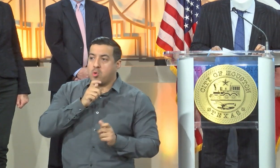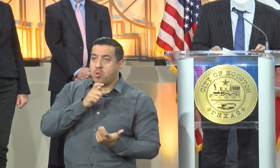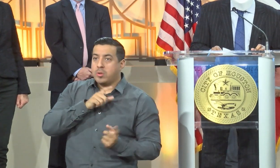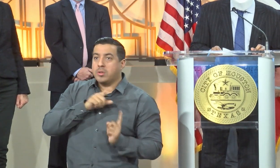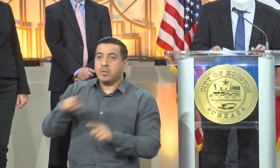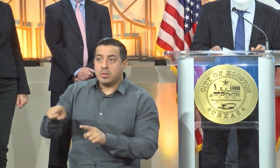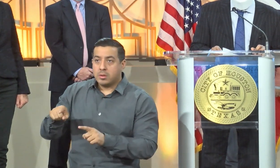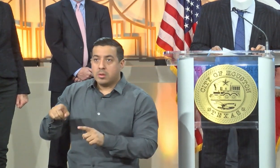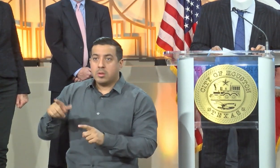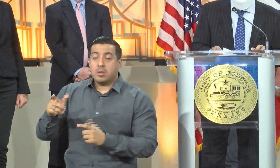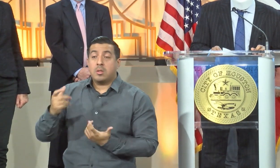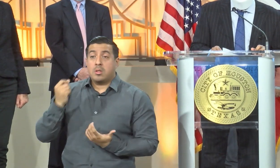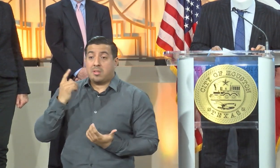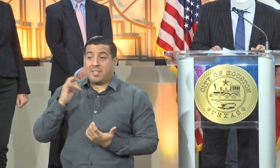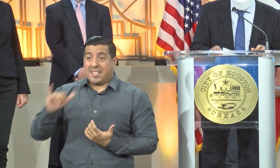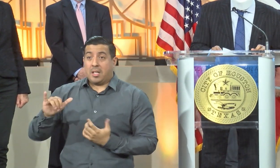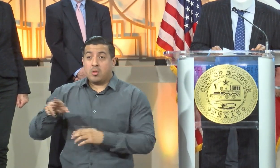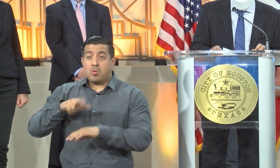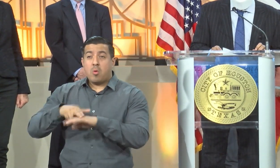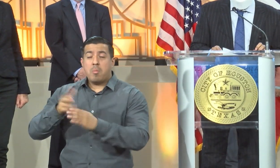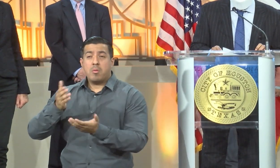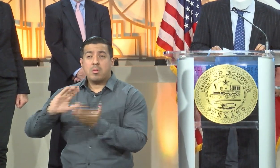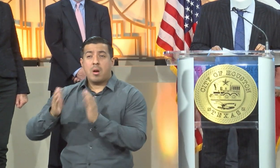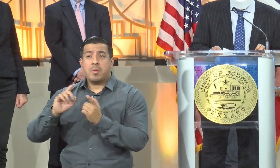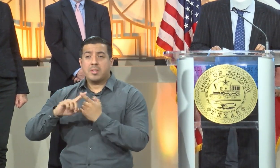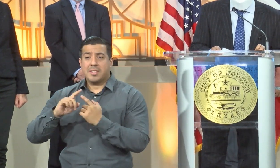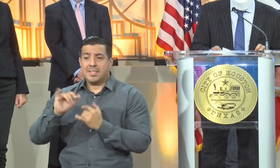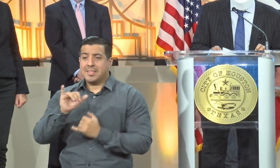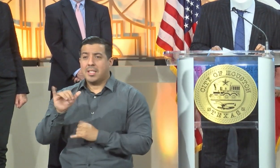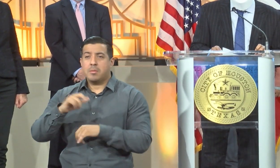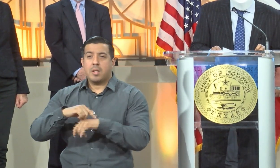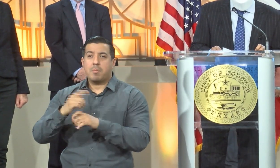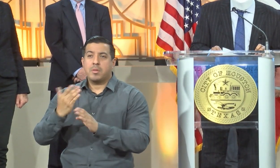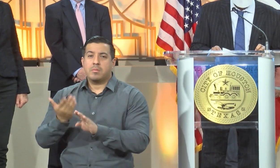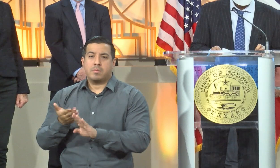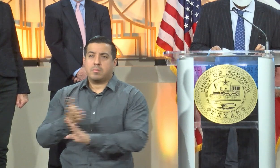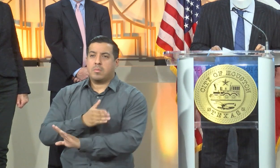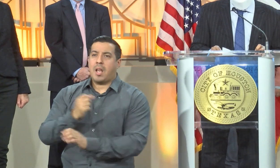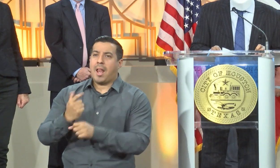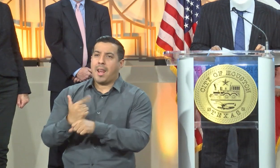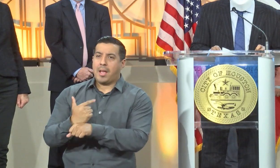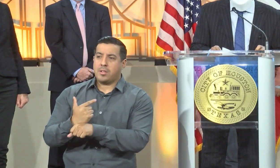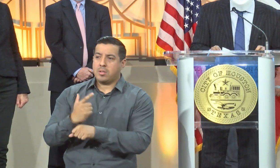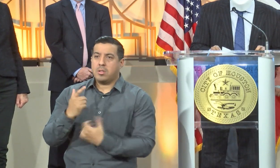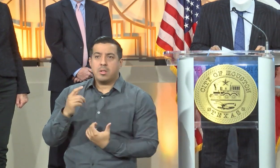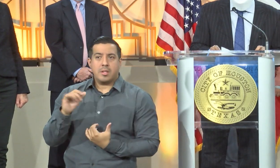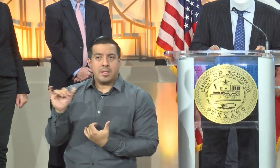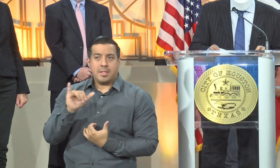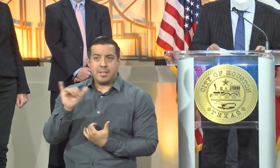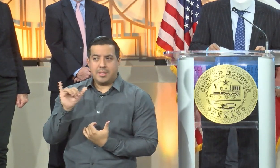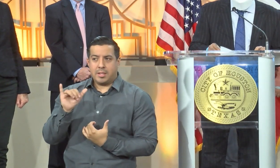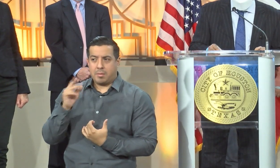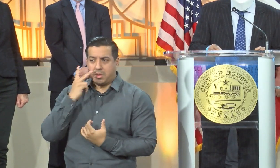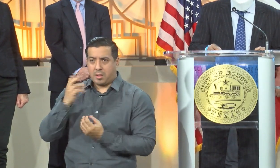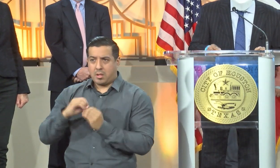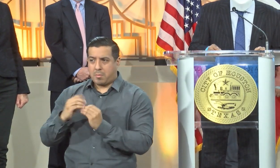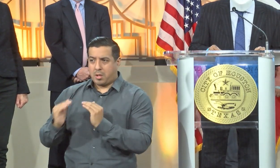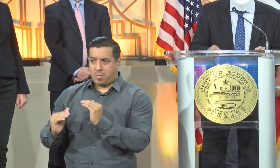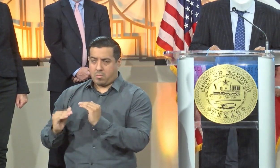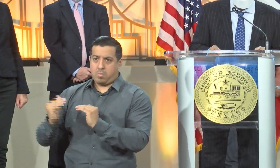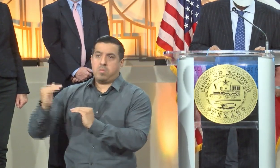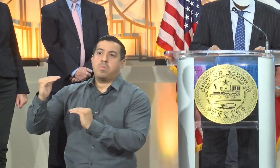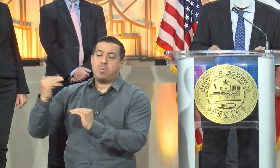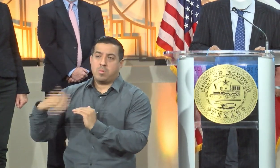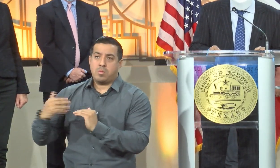served on average, comparing the same timeline to 2019 as a result of the pandemic. So we are doing our part